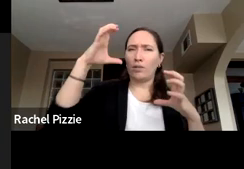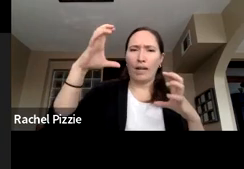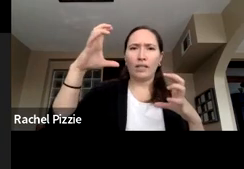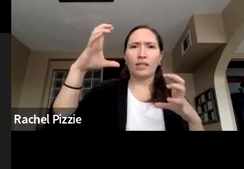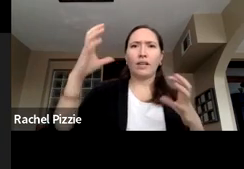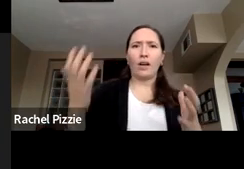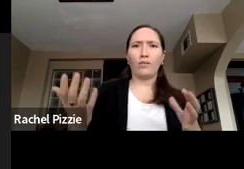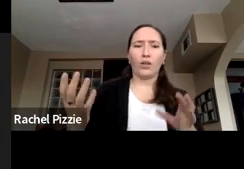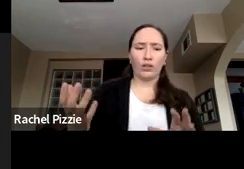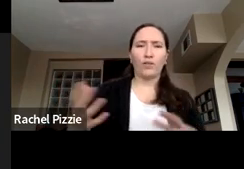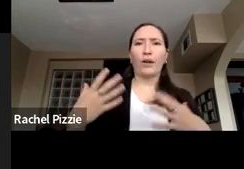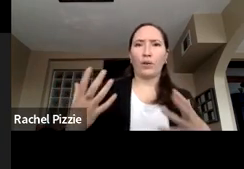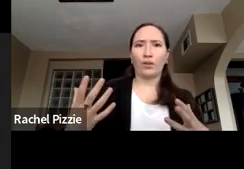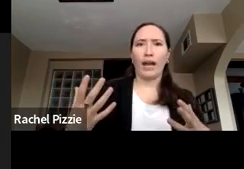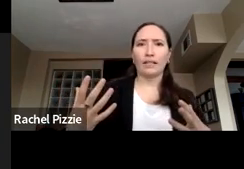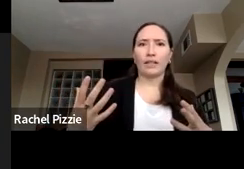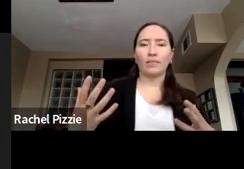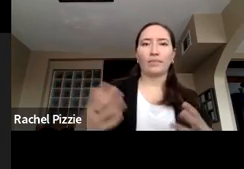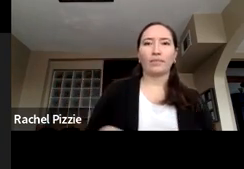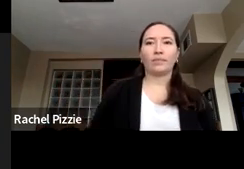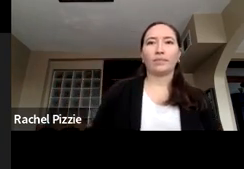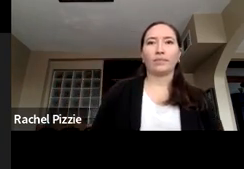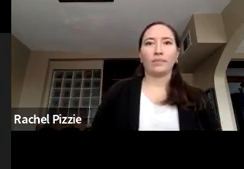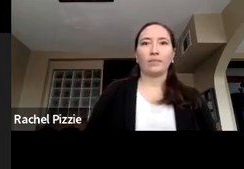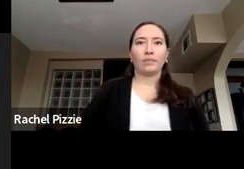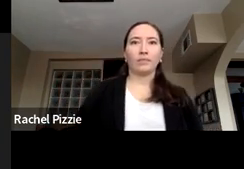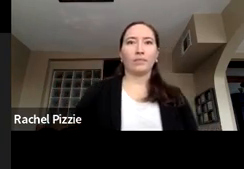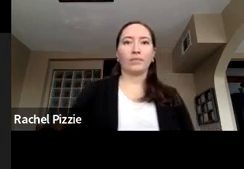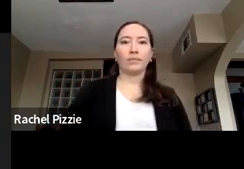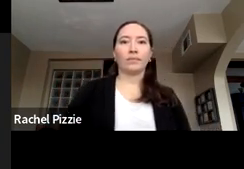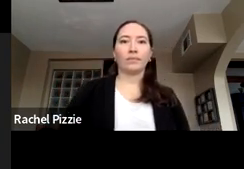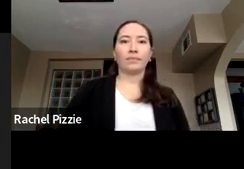the units of your survey or your task.